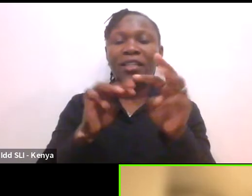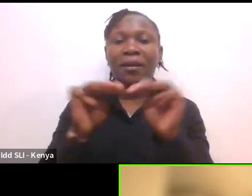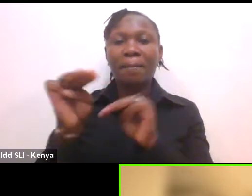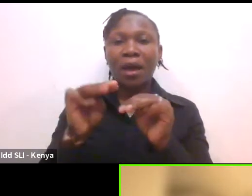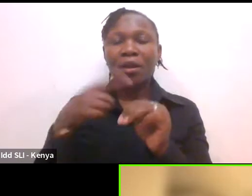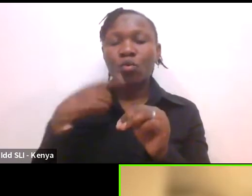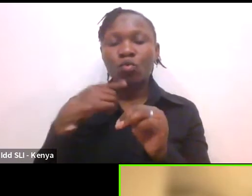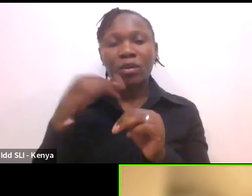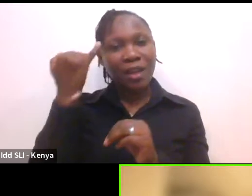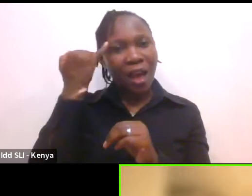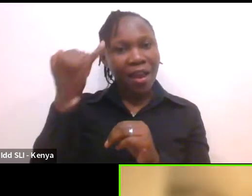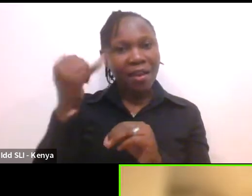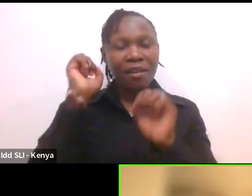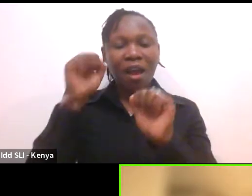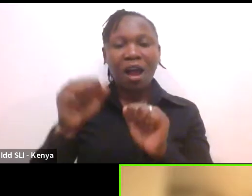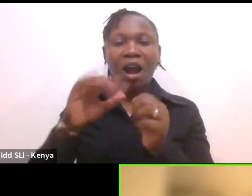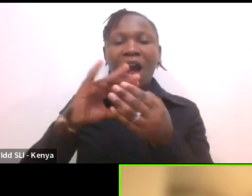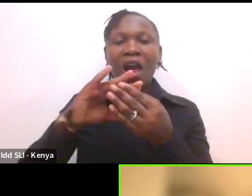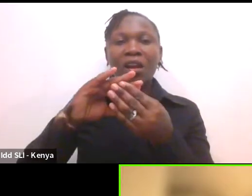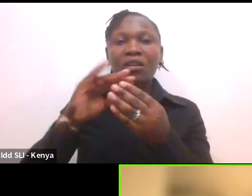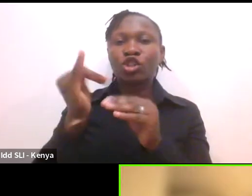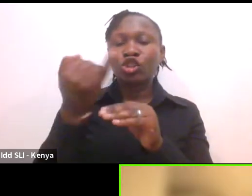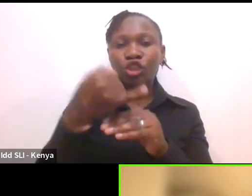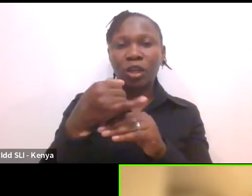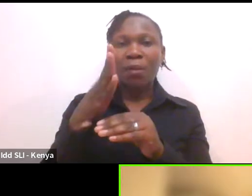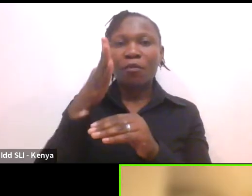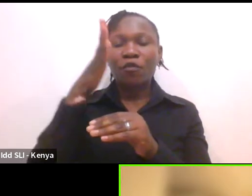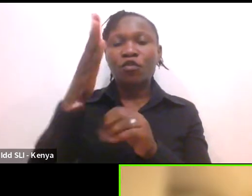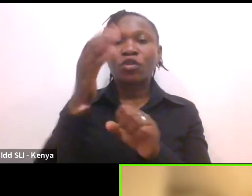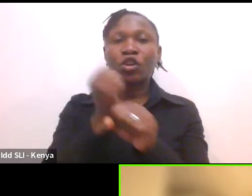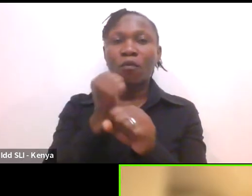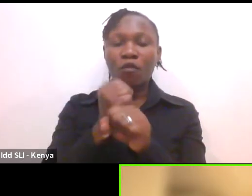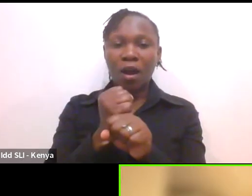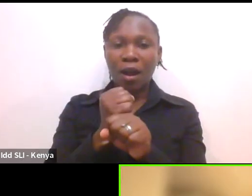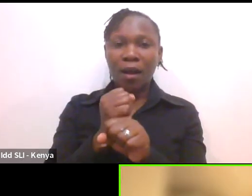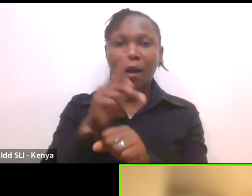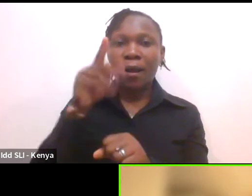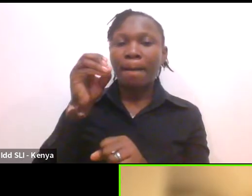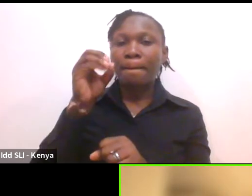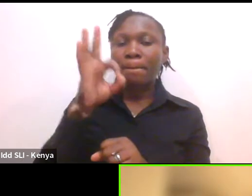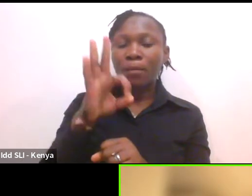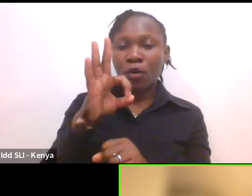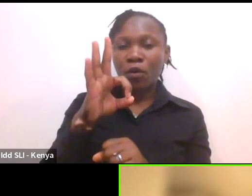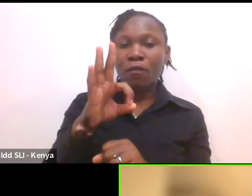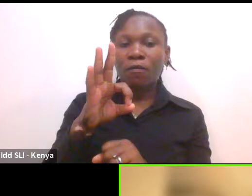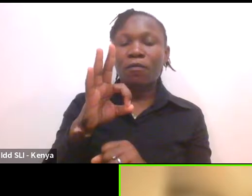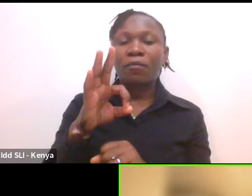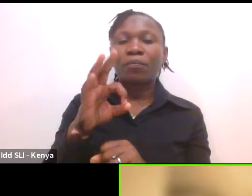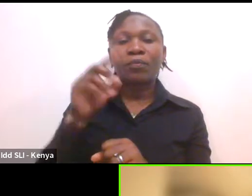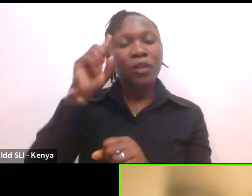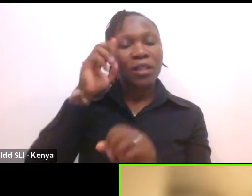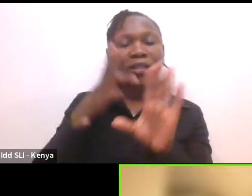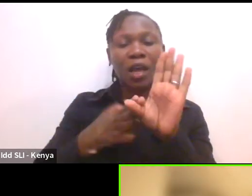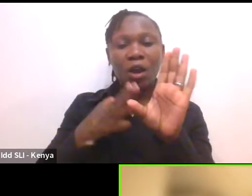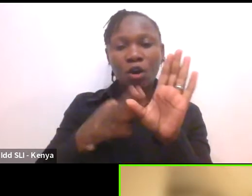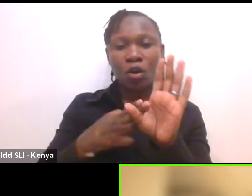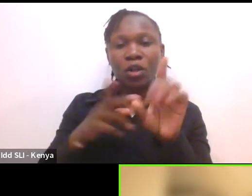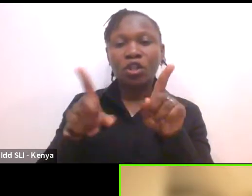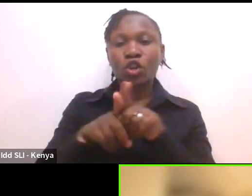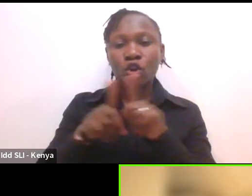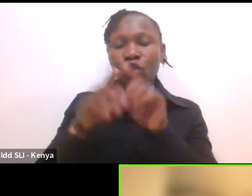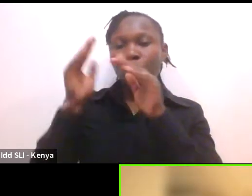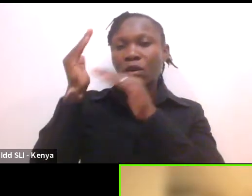to shape the future of work. Dr. Preslova is a professor of industrial and organizational psychology at Vanguard University of